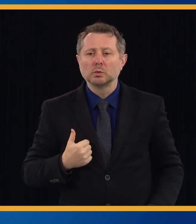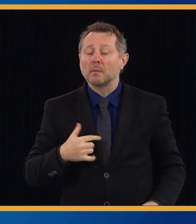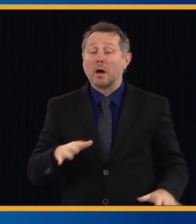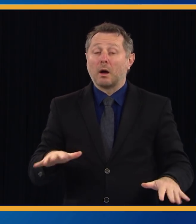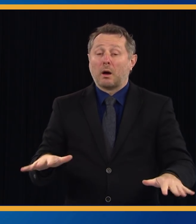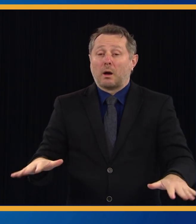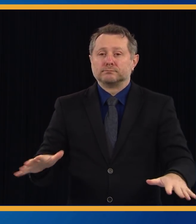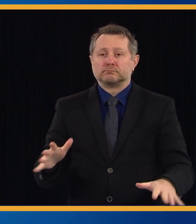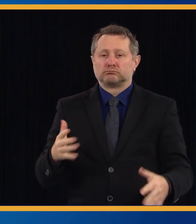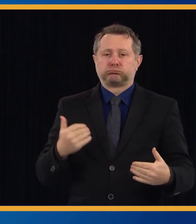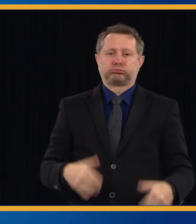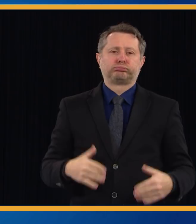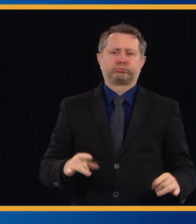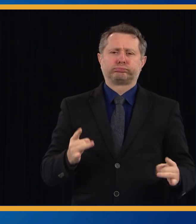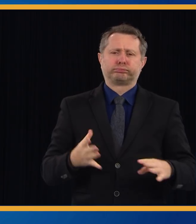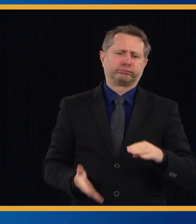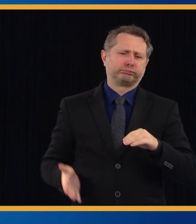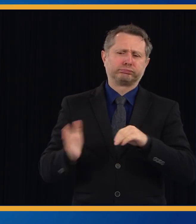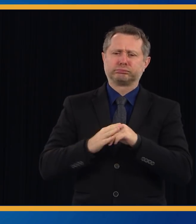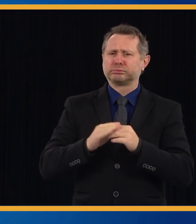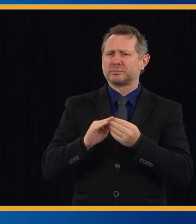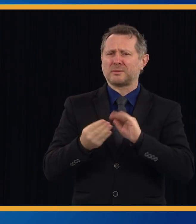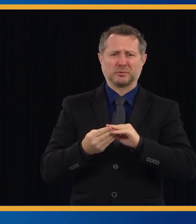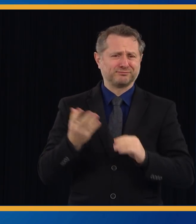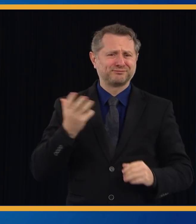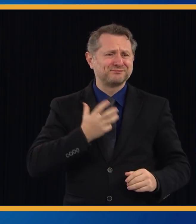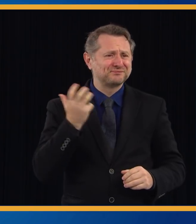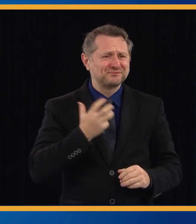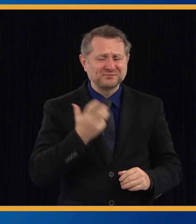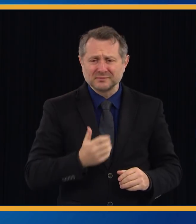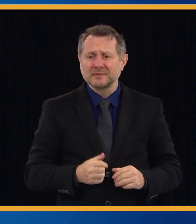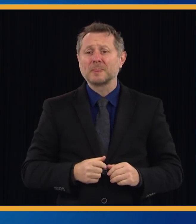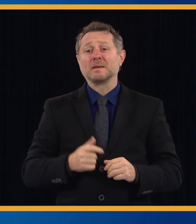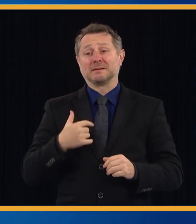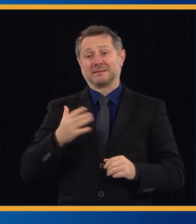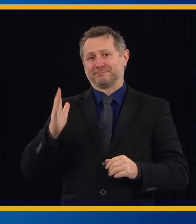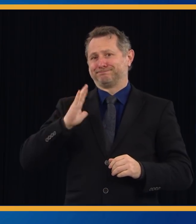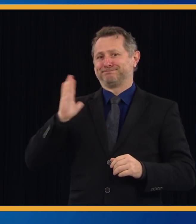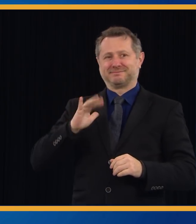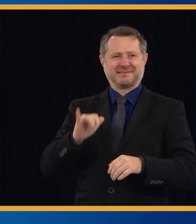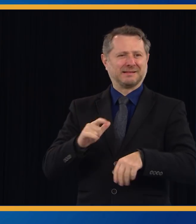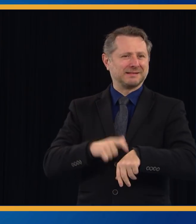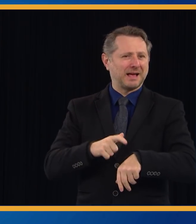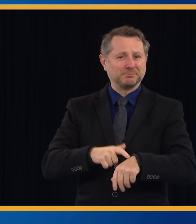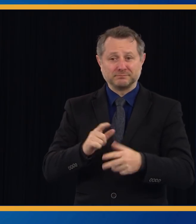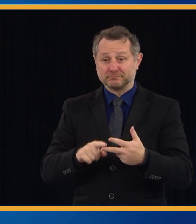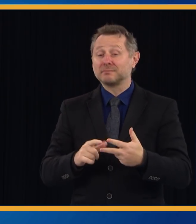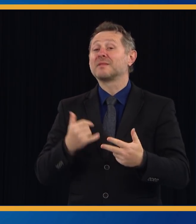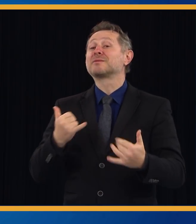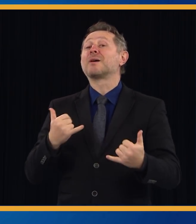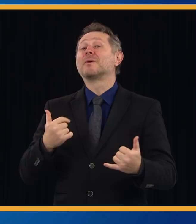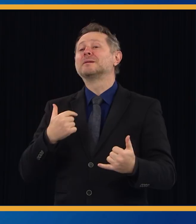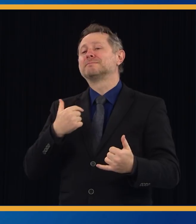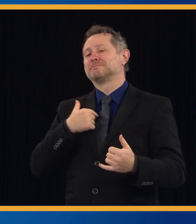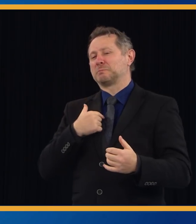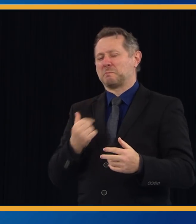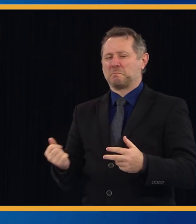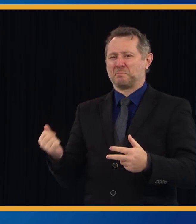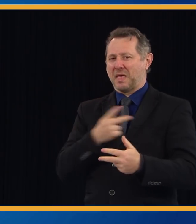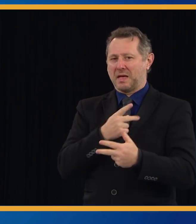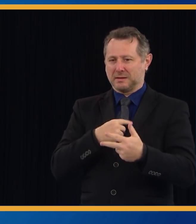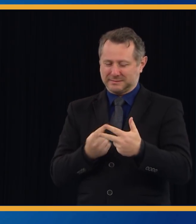much higher rate. We have to be down to the one